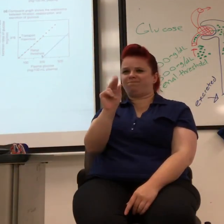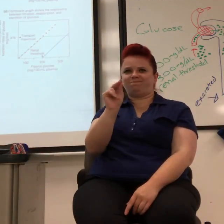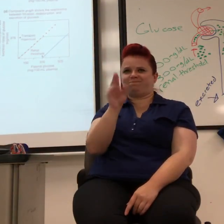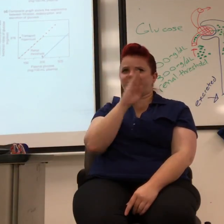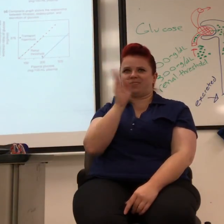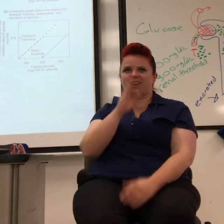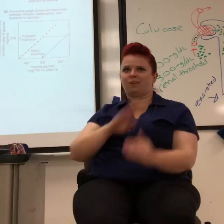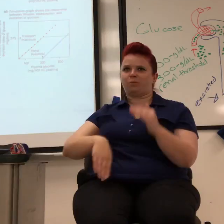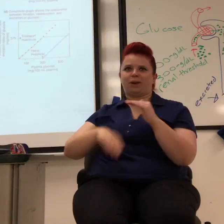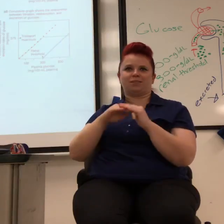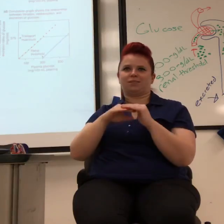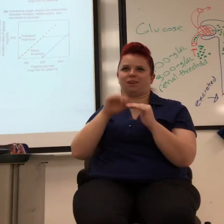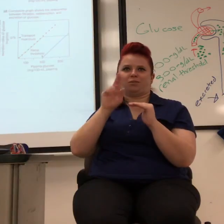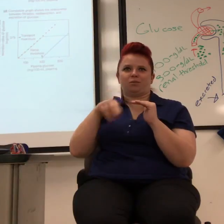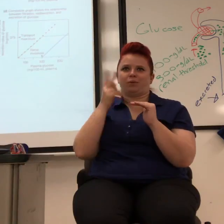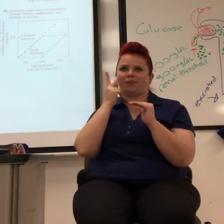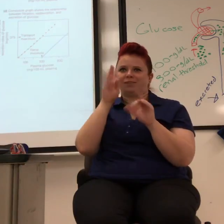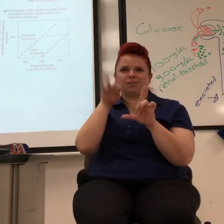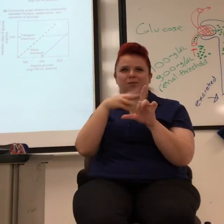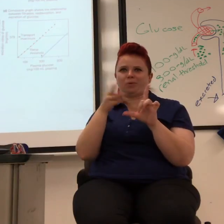out. You can't tell from that.